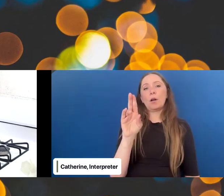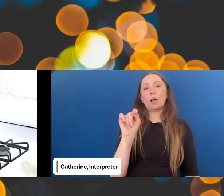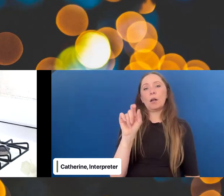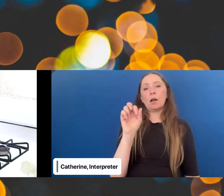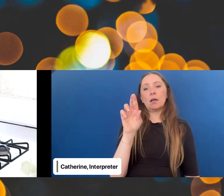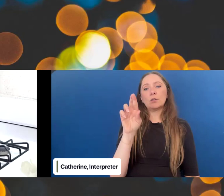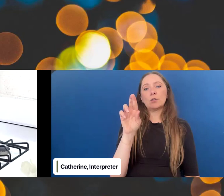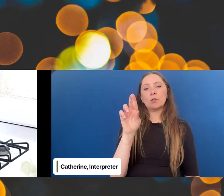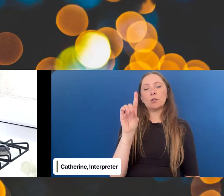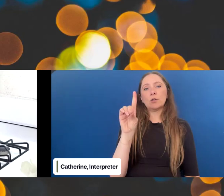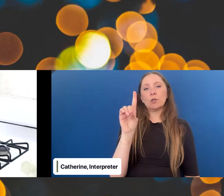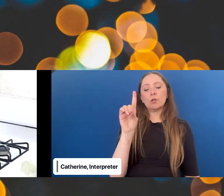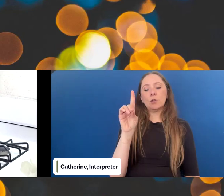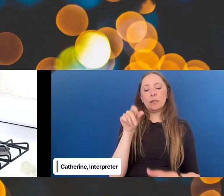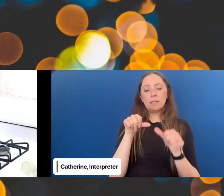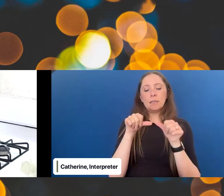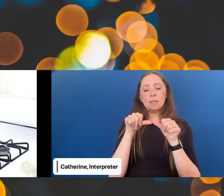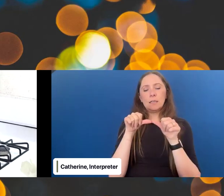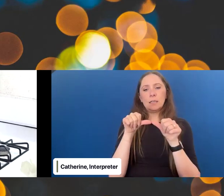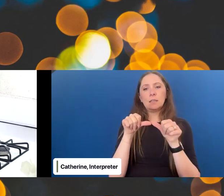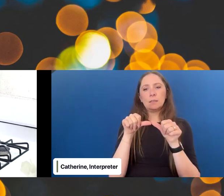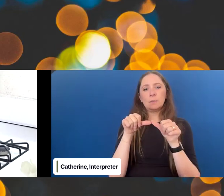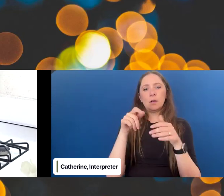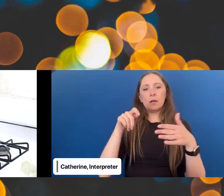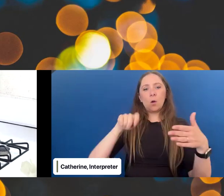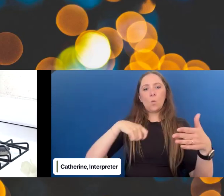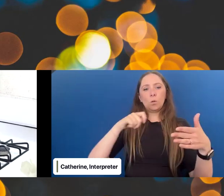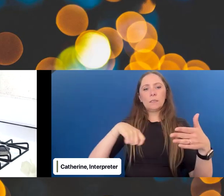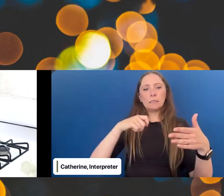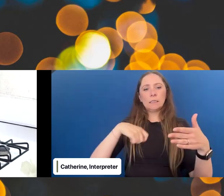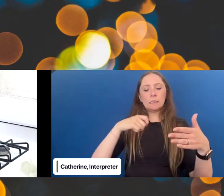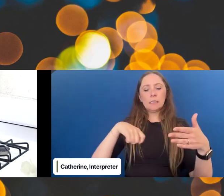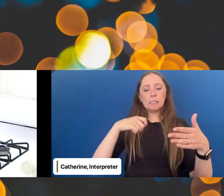it. And you'll know you're there once you, for example, leave it be, and then